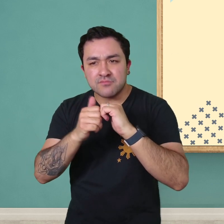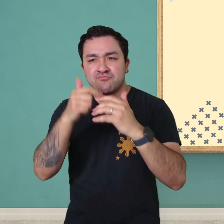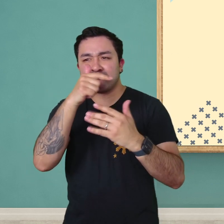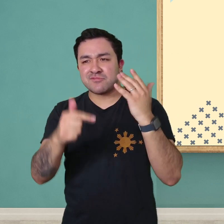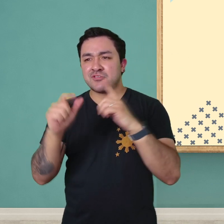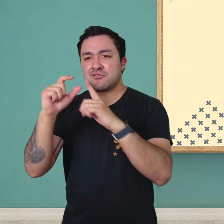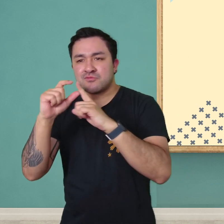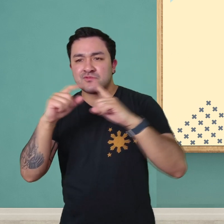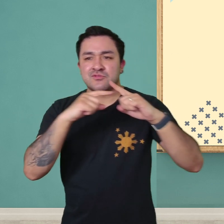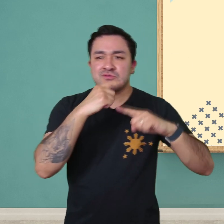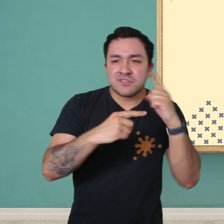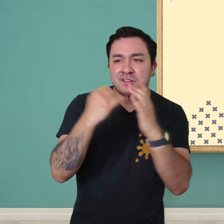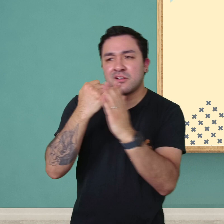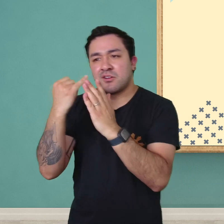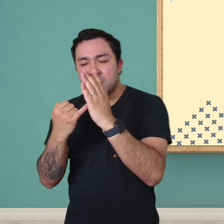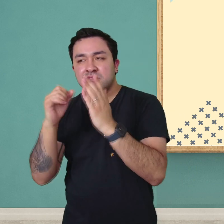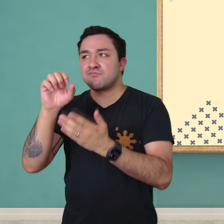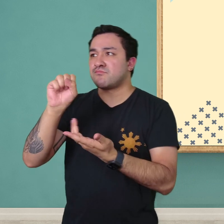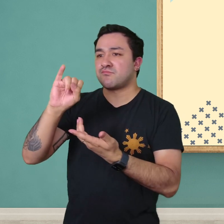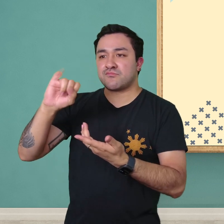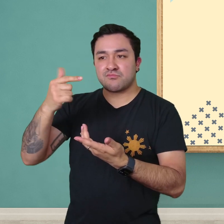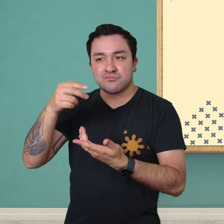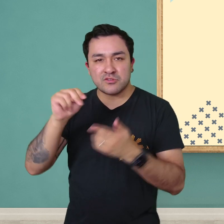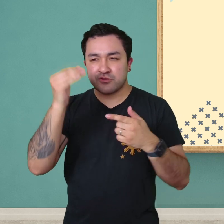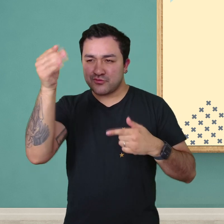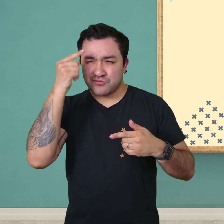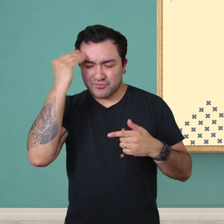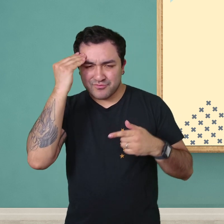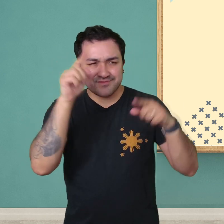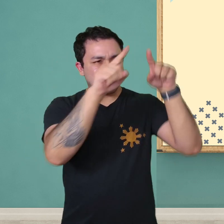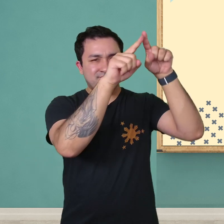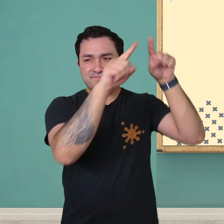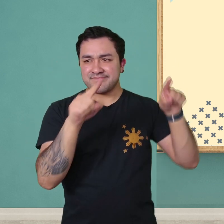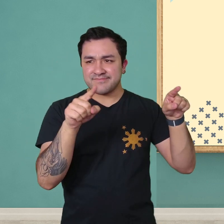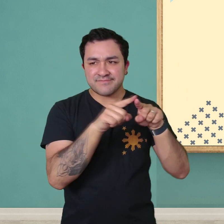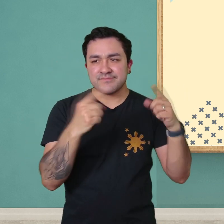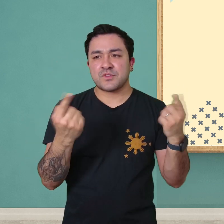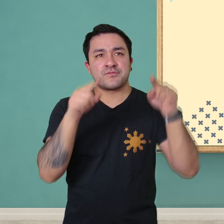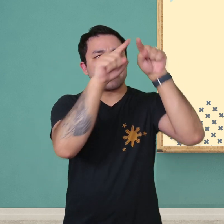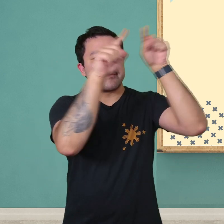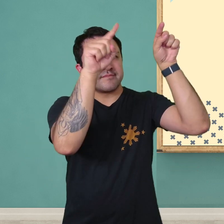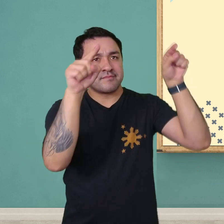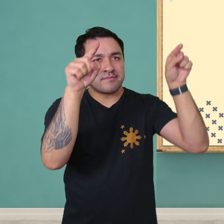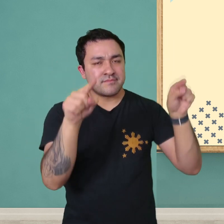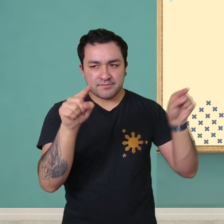This includes words, signs, drawing, physical signs, like a stop sign, and more.